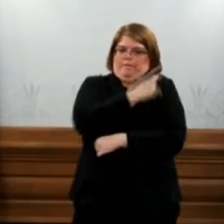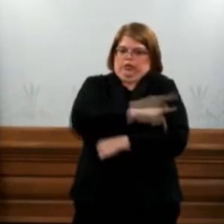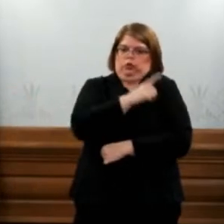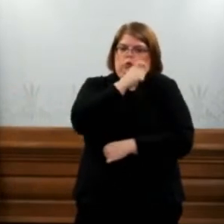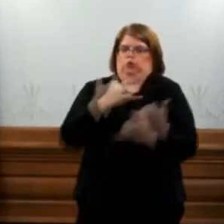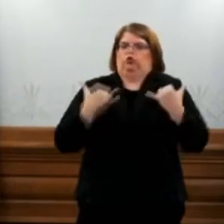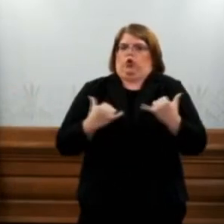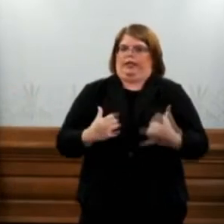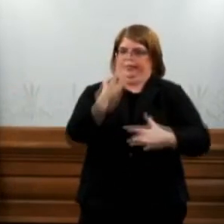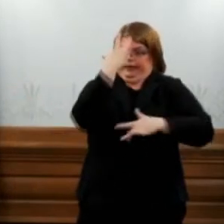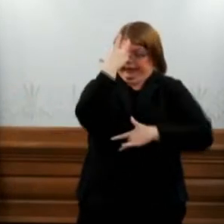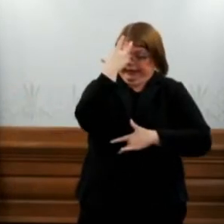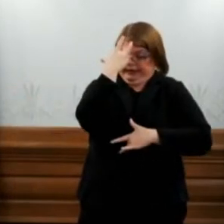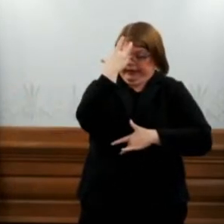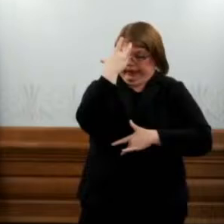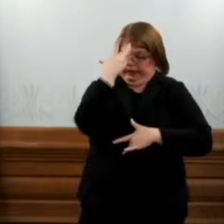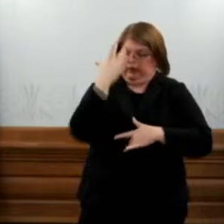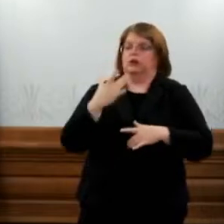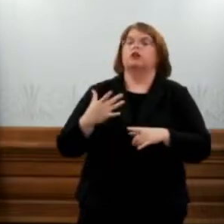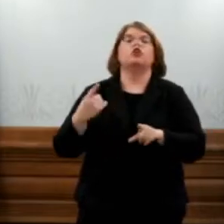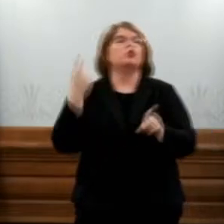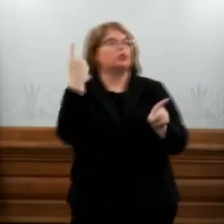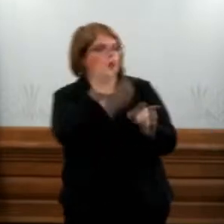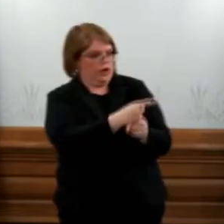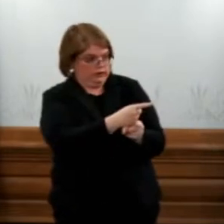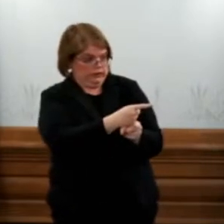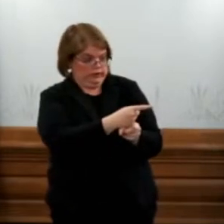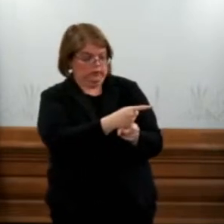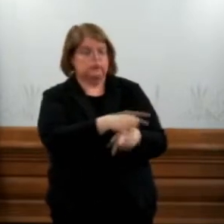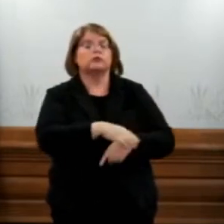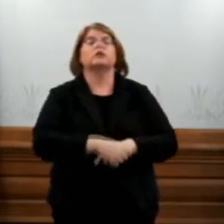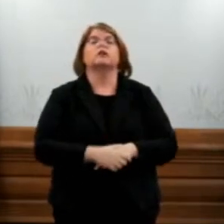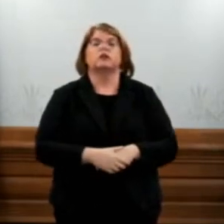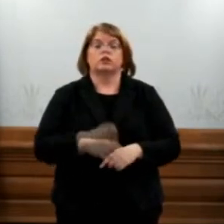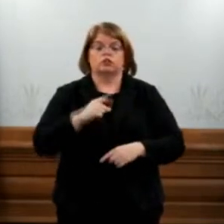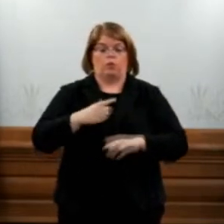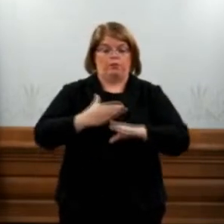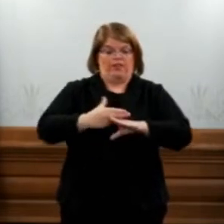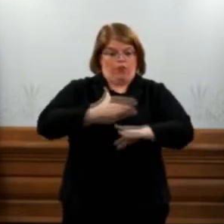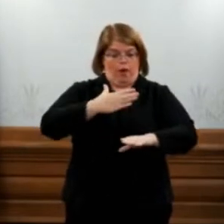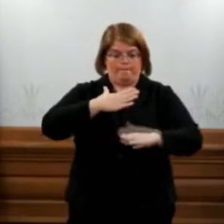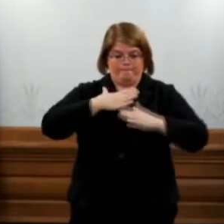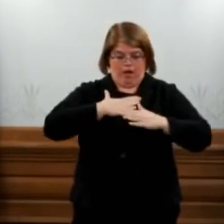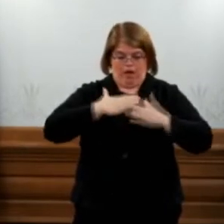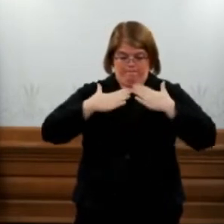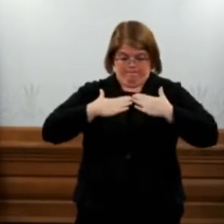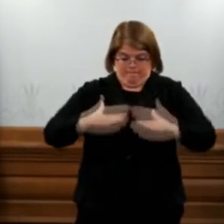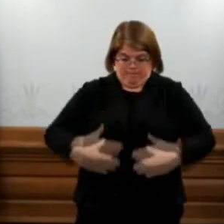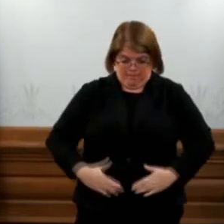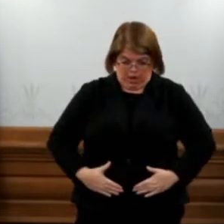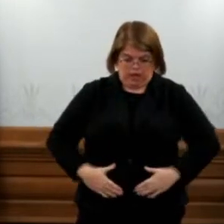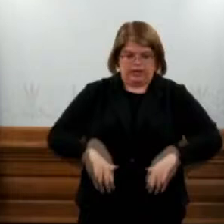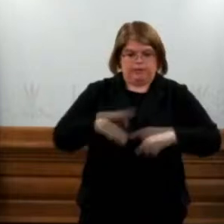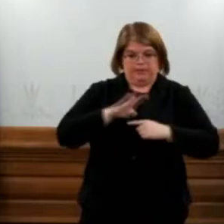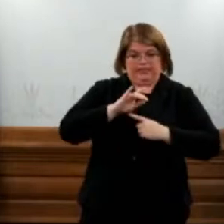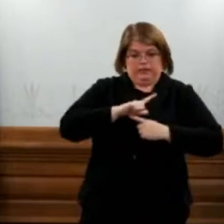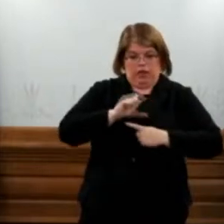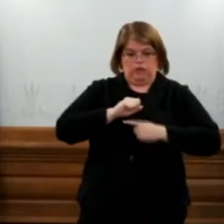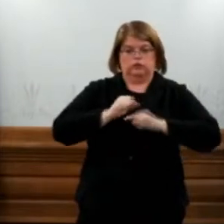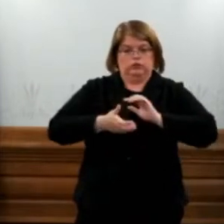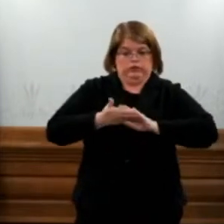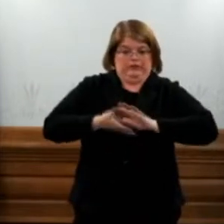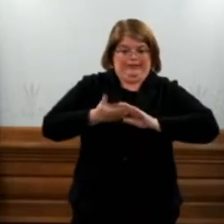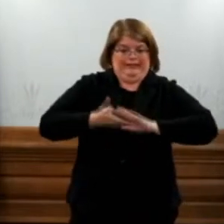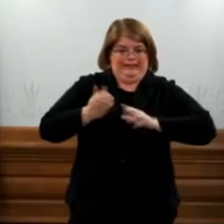in their body. Correct, in hopes of prior to your antibody stores being built up. And again, we should note that